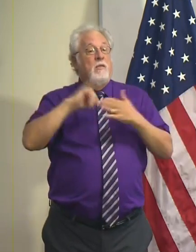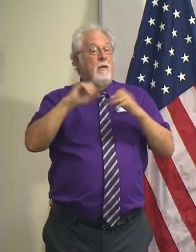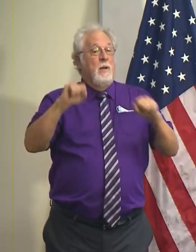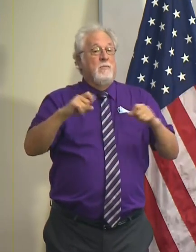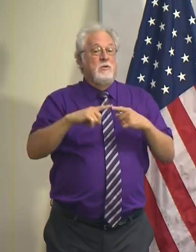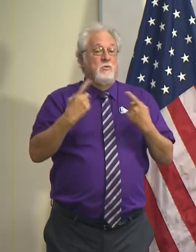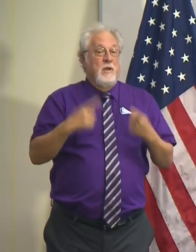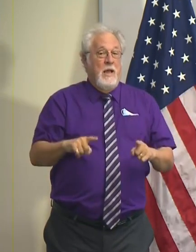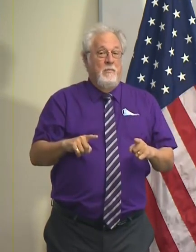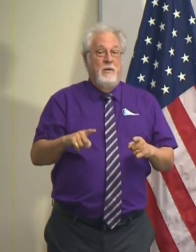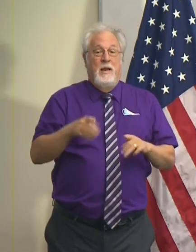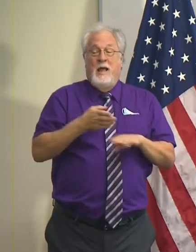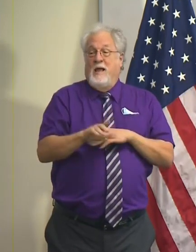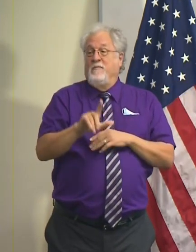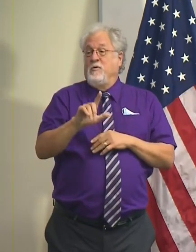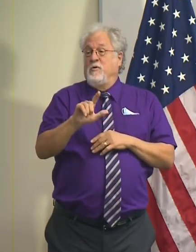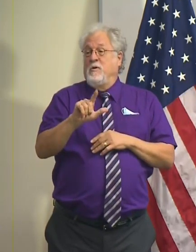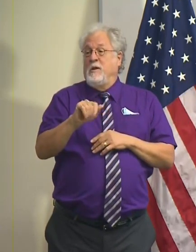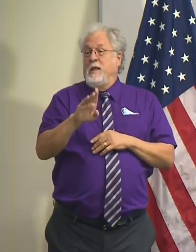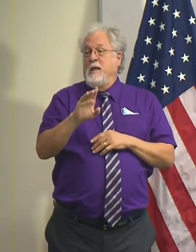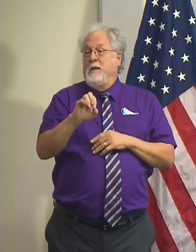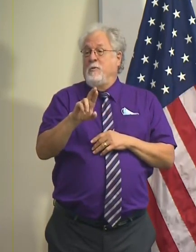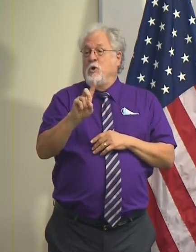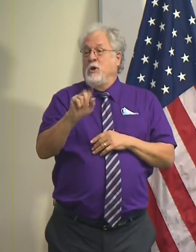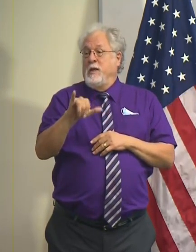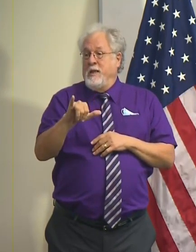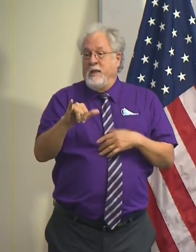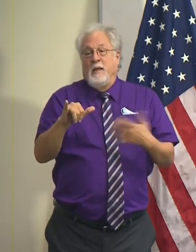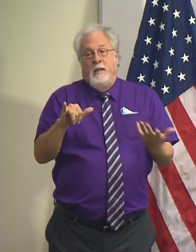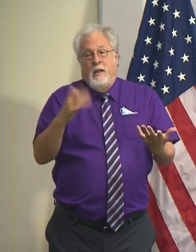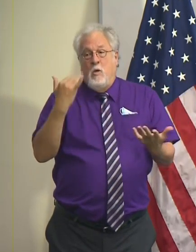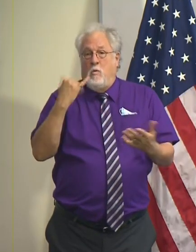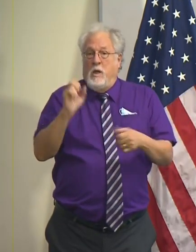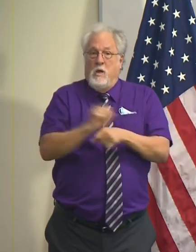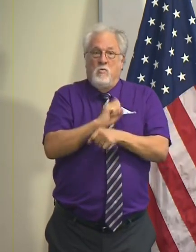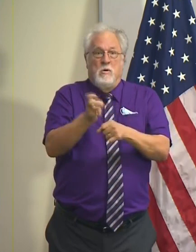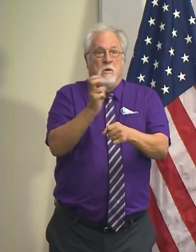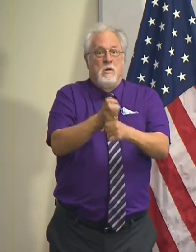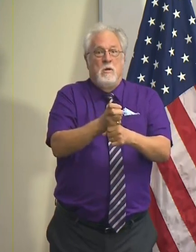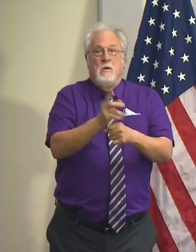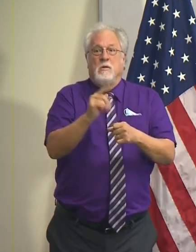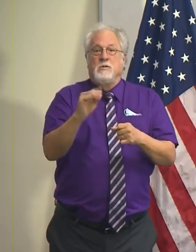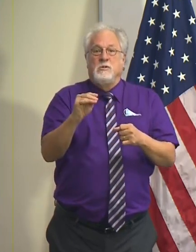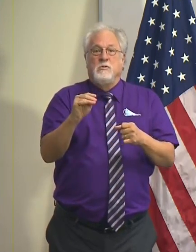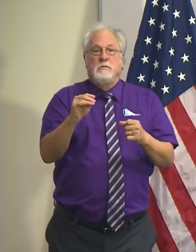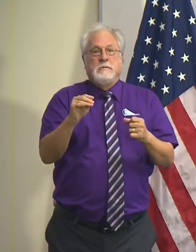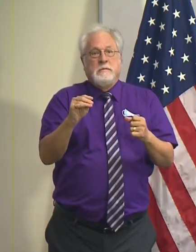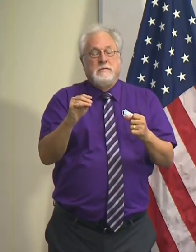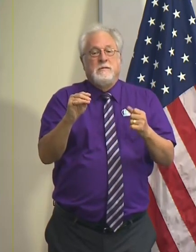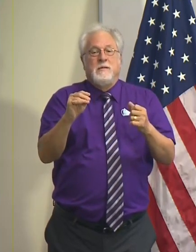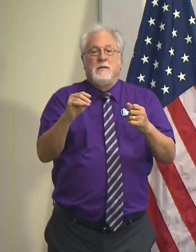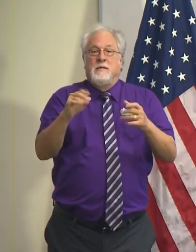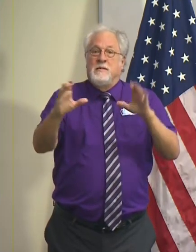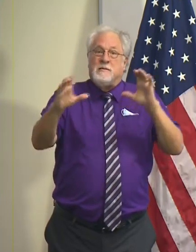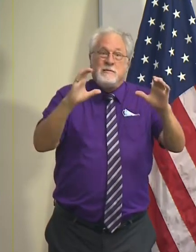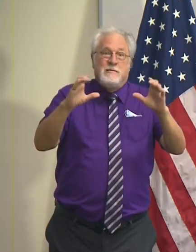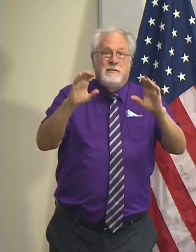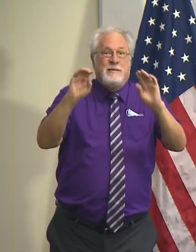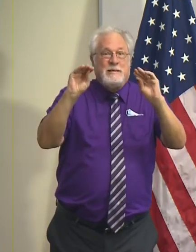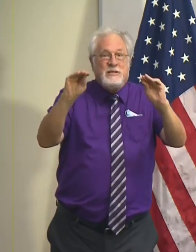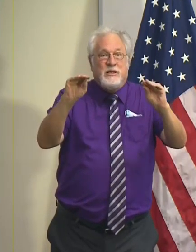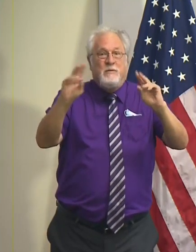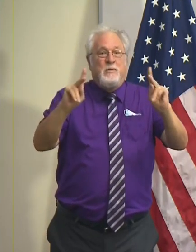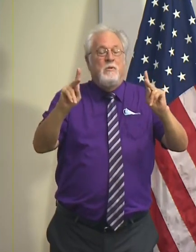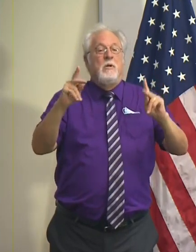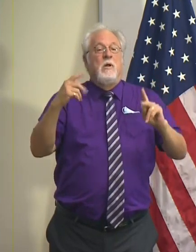that to happen after Labor Day, which is why we worked so hard to try to communicate, educate